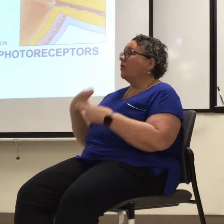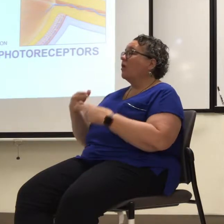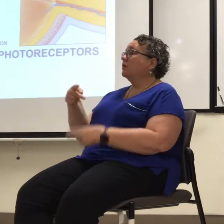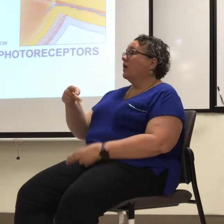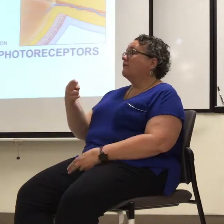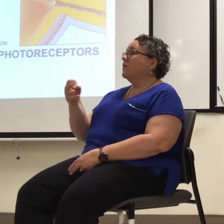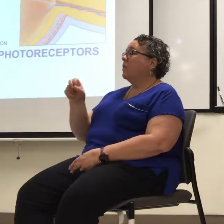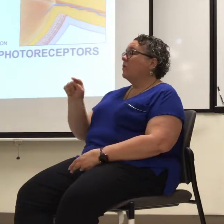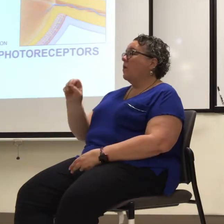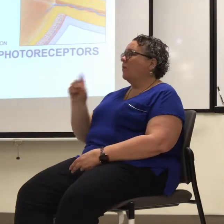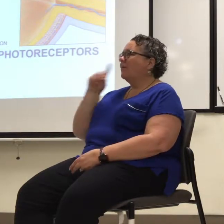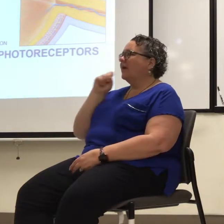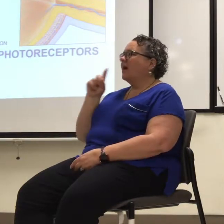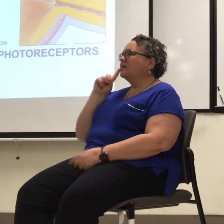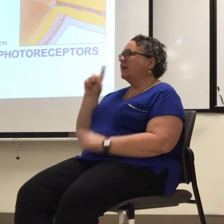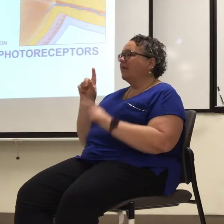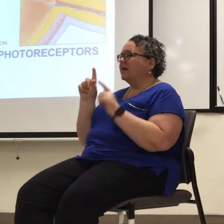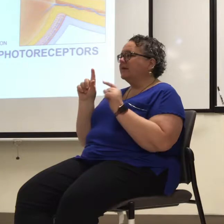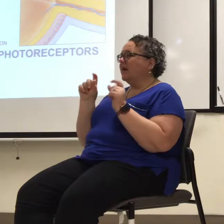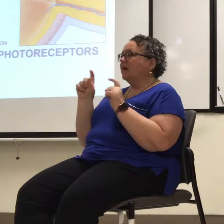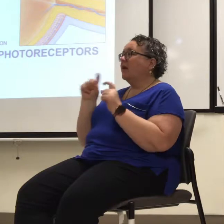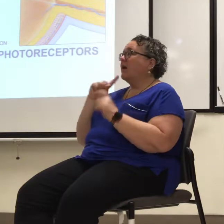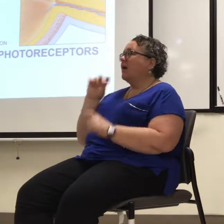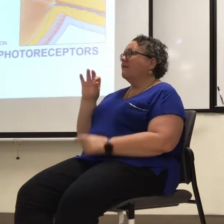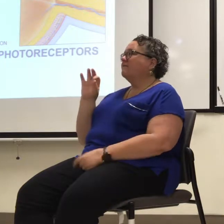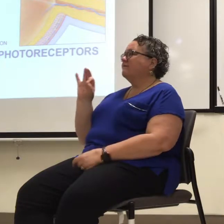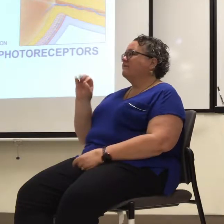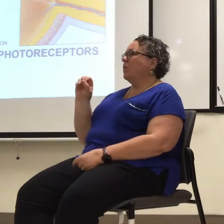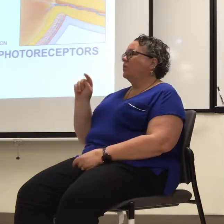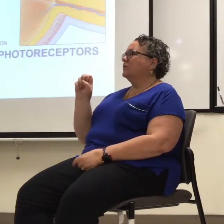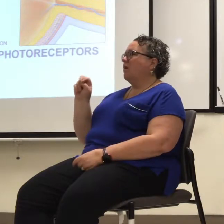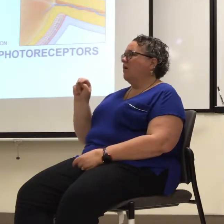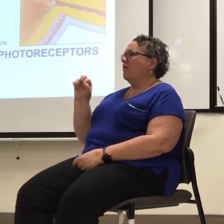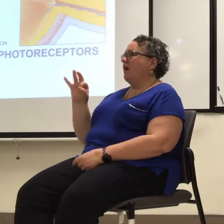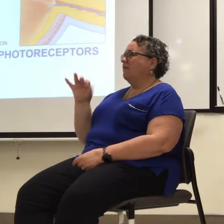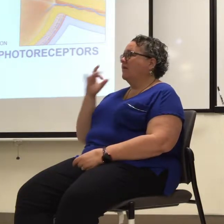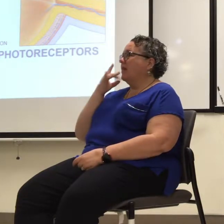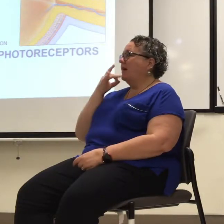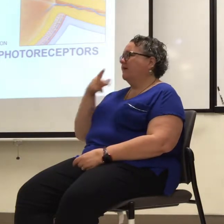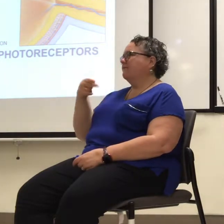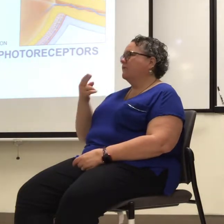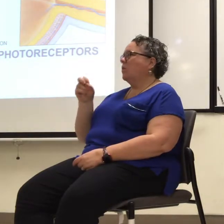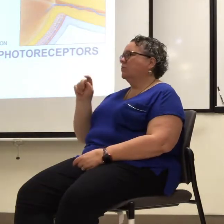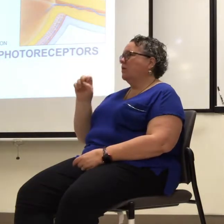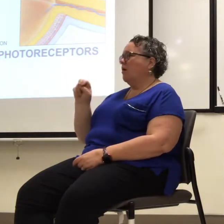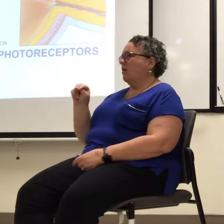take physics, you learn all about light.